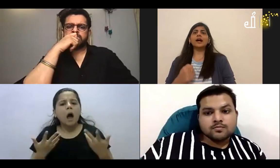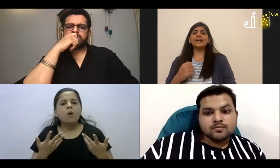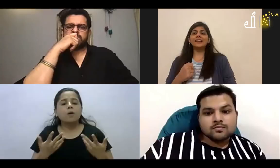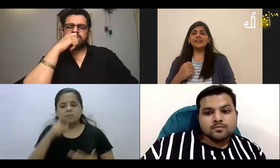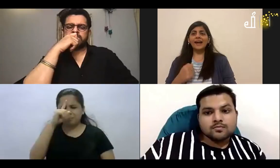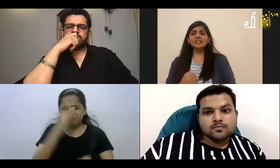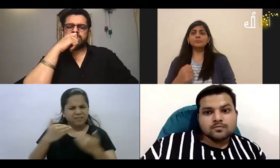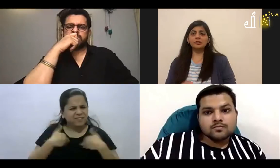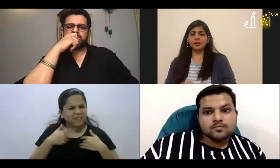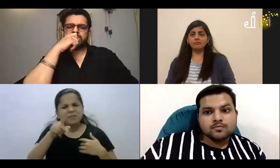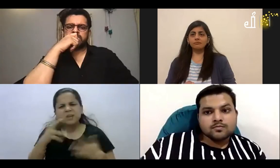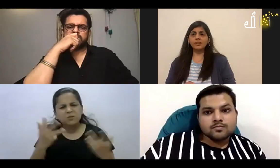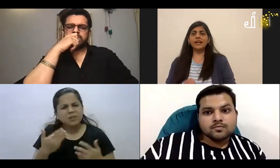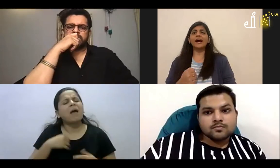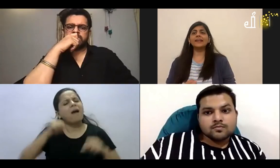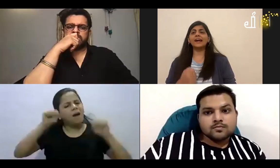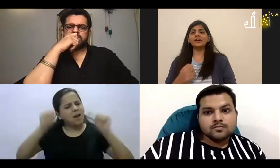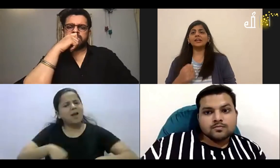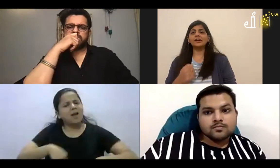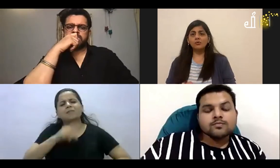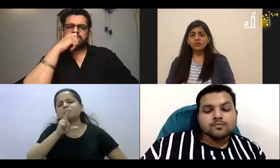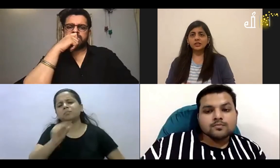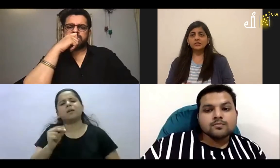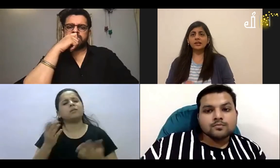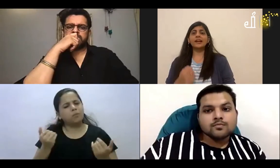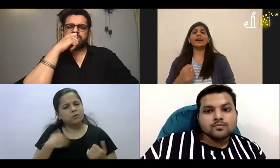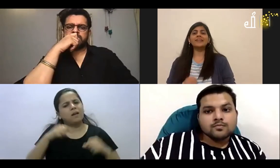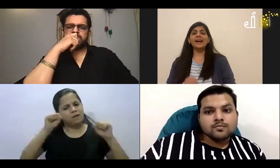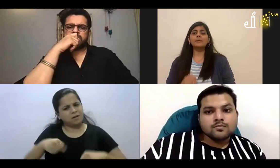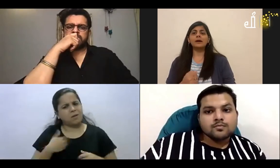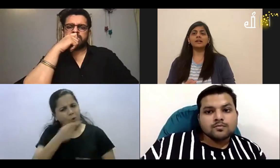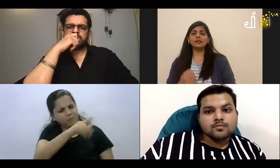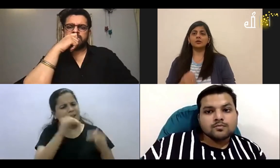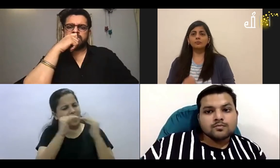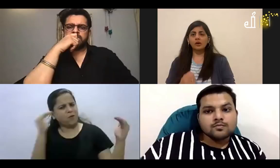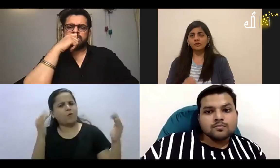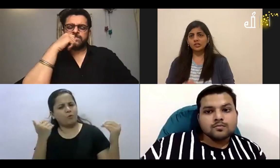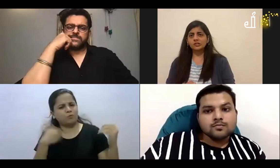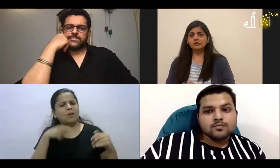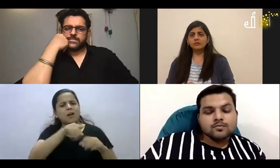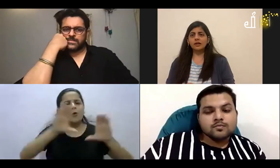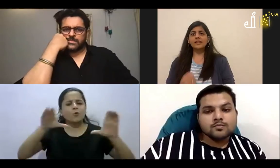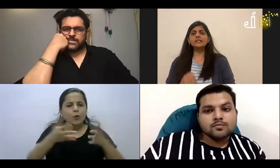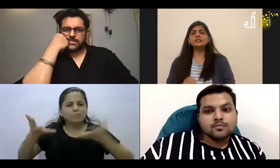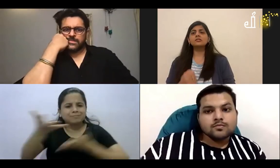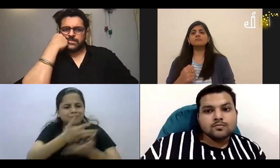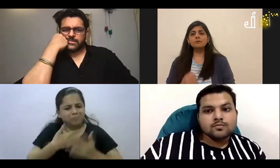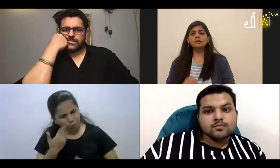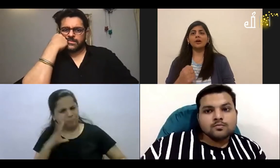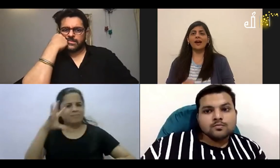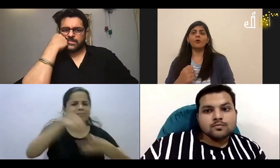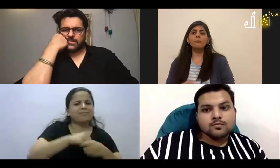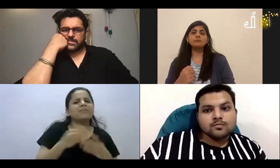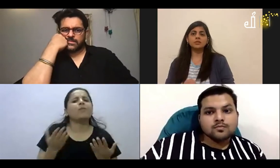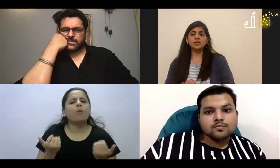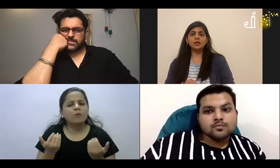that I can speak to them, that I can conversate, that I can take part in a group conversation. I needed people